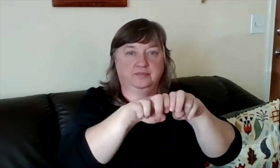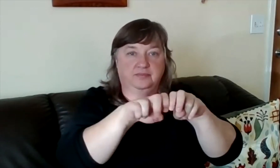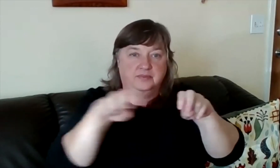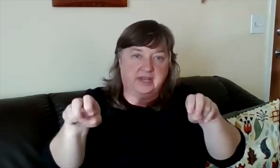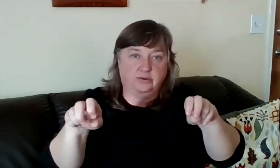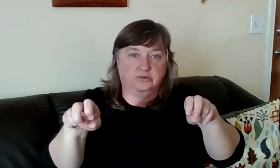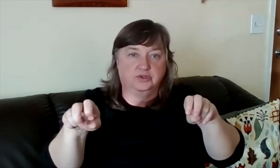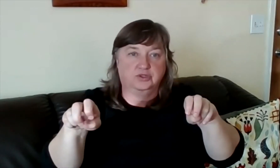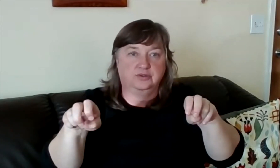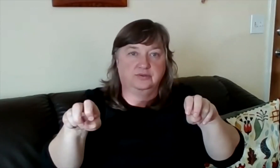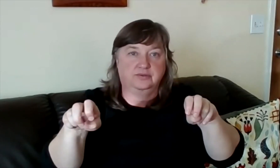couch.